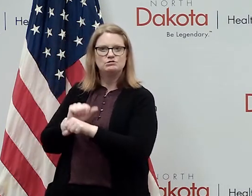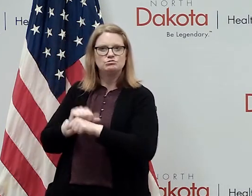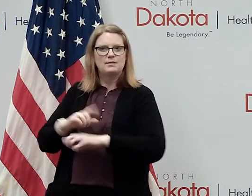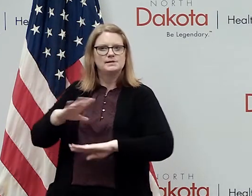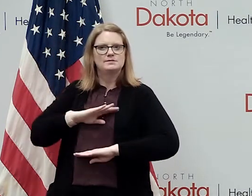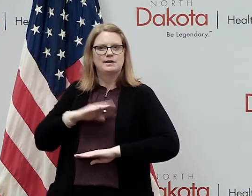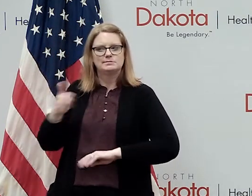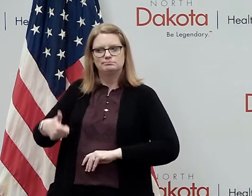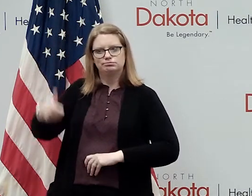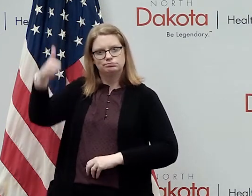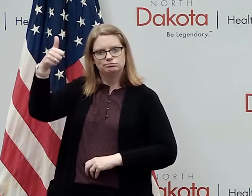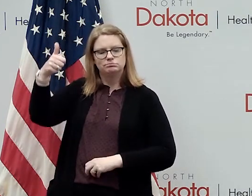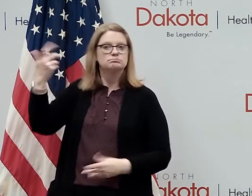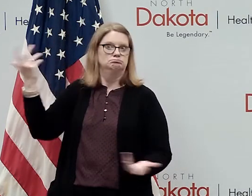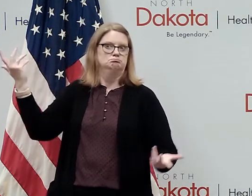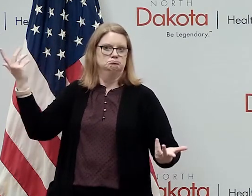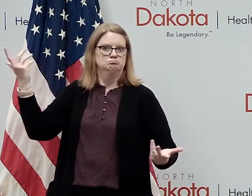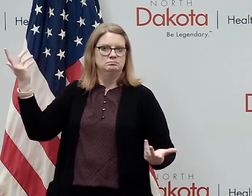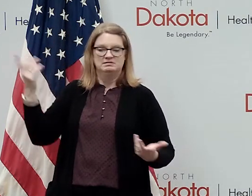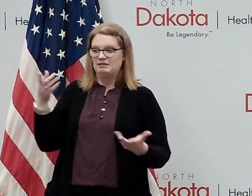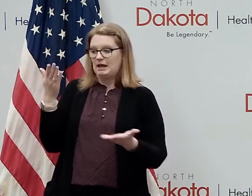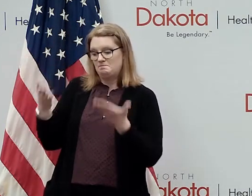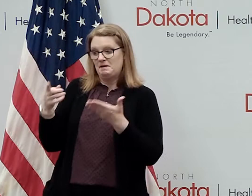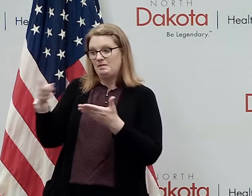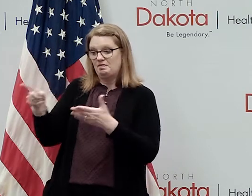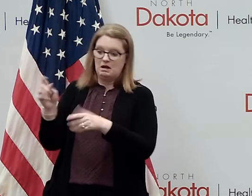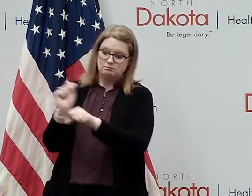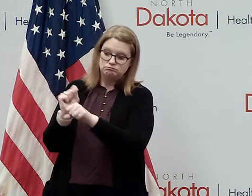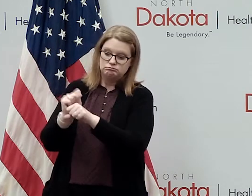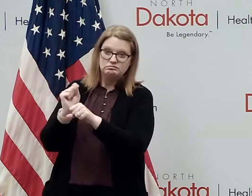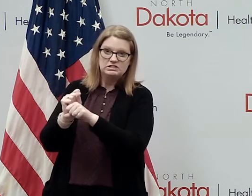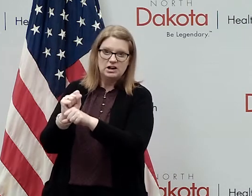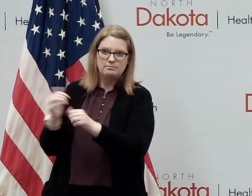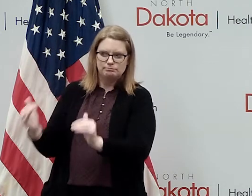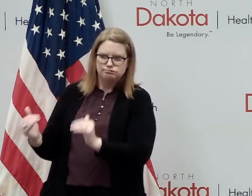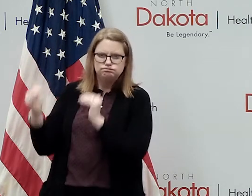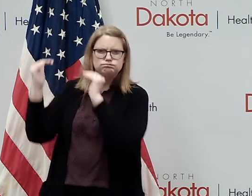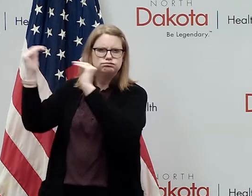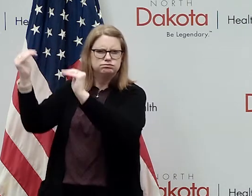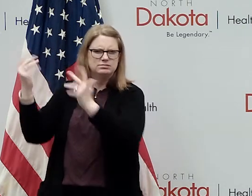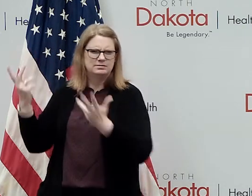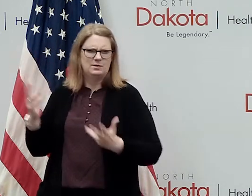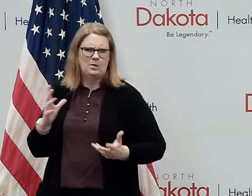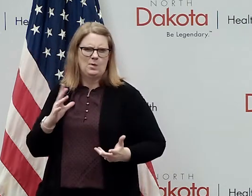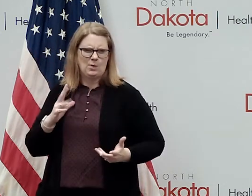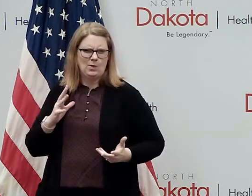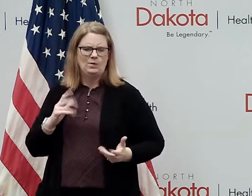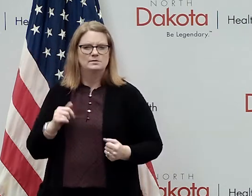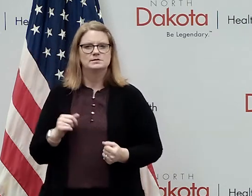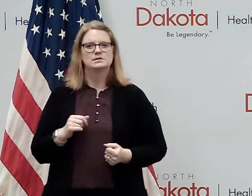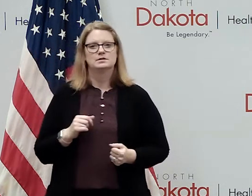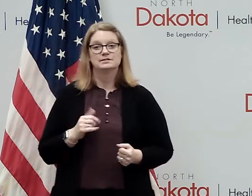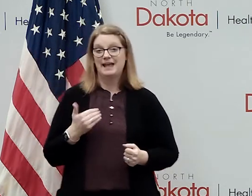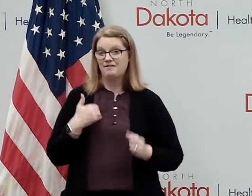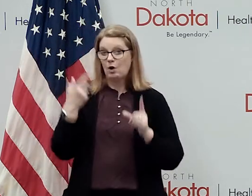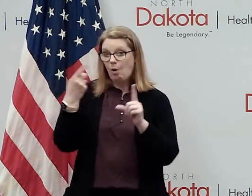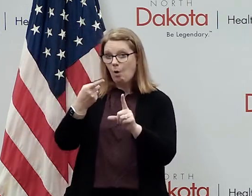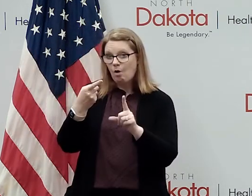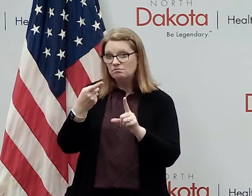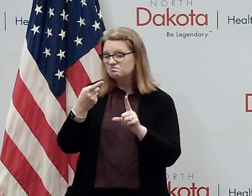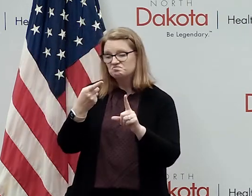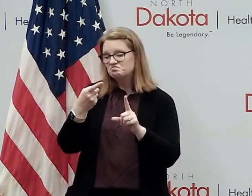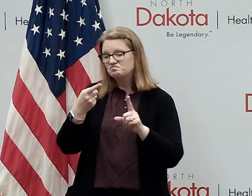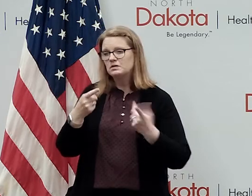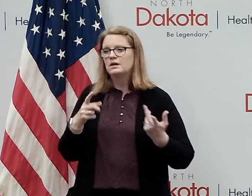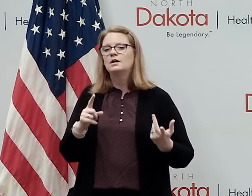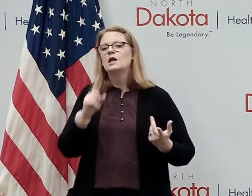up and their productivity may have gone up. And so I think we want to, so I don't have a goal, but I think we want to be